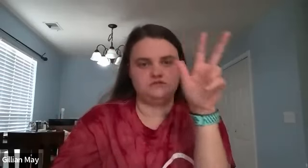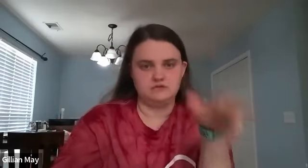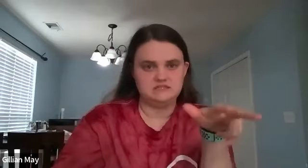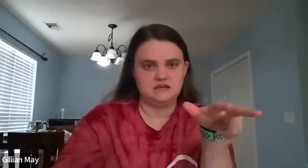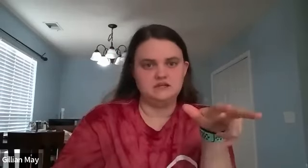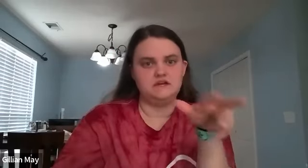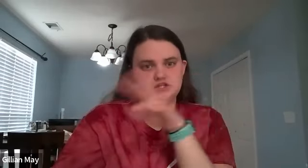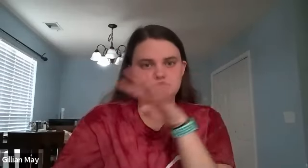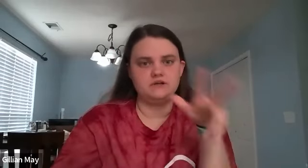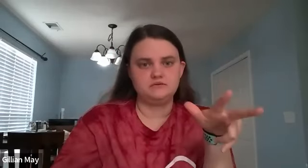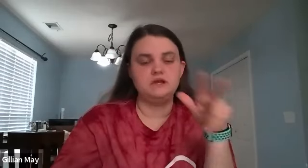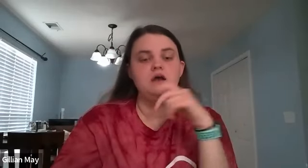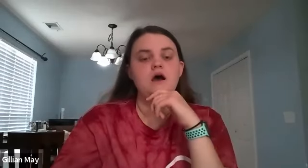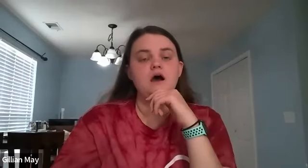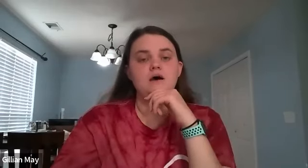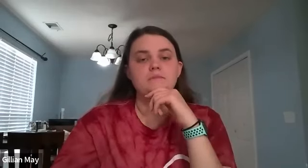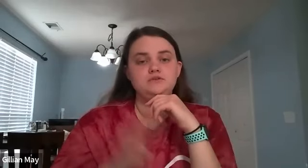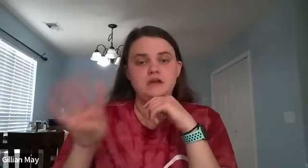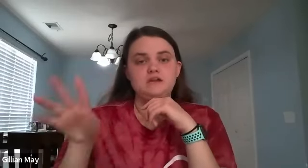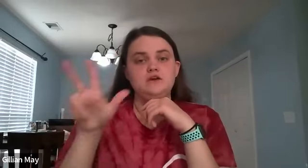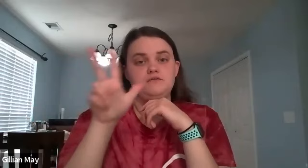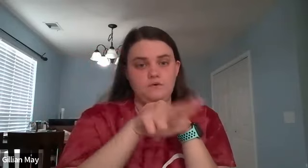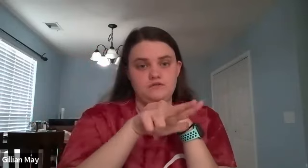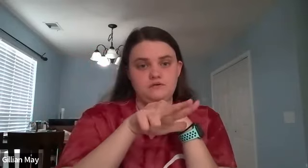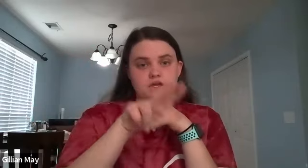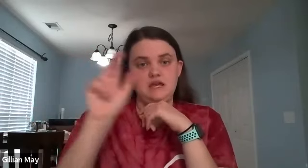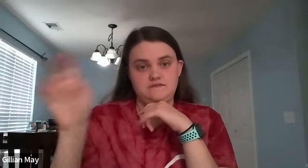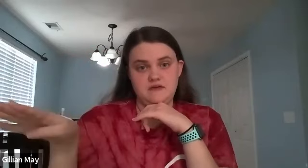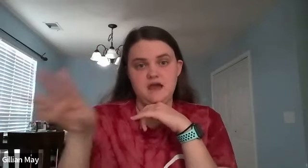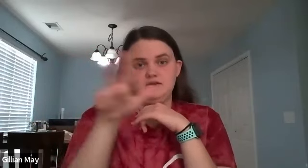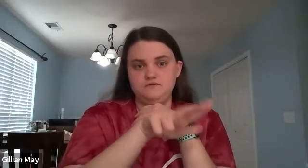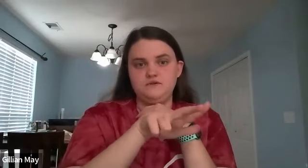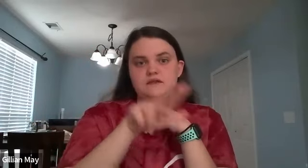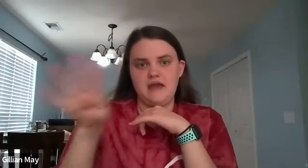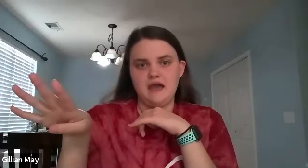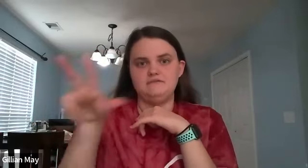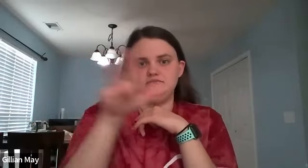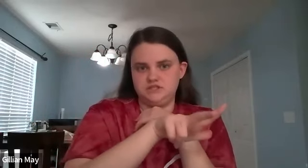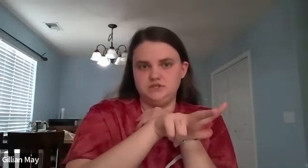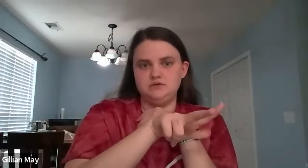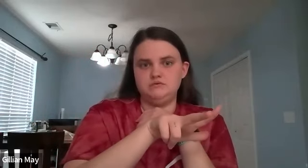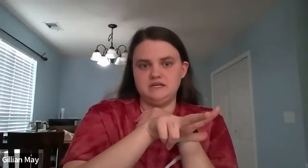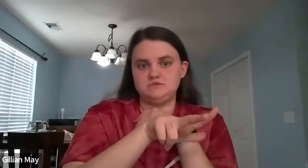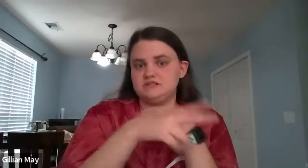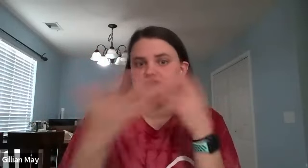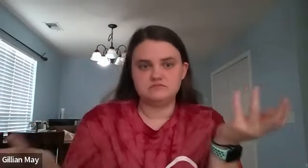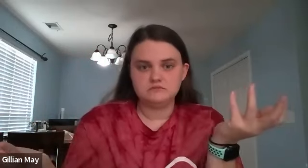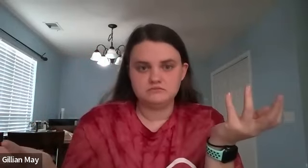3 second, that shows 43. You can go 4, 3. If you feel like that to you makes more sense,